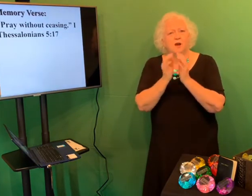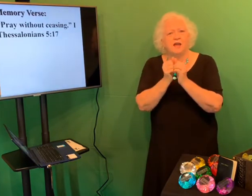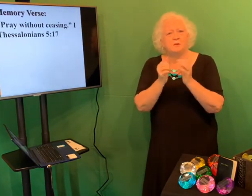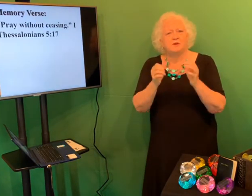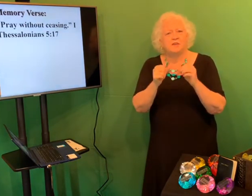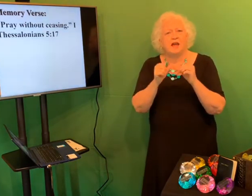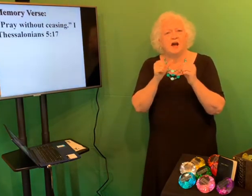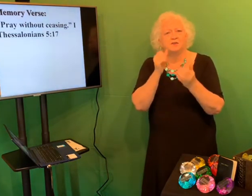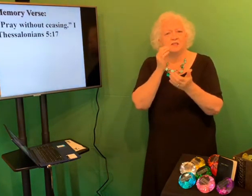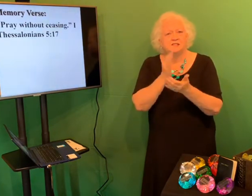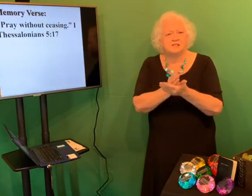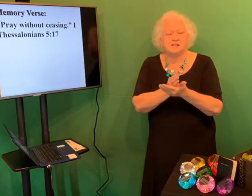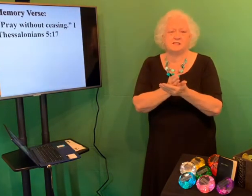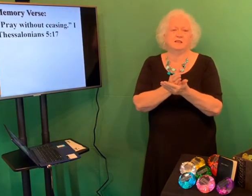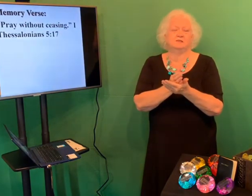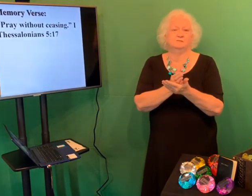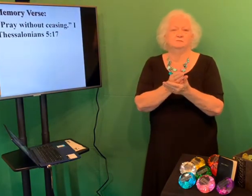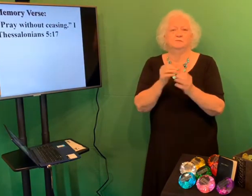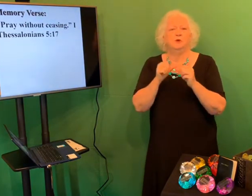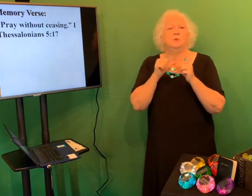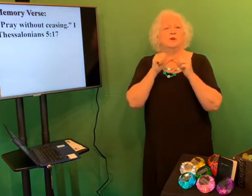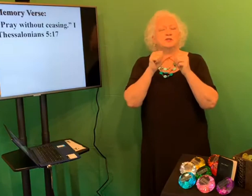Pray without ceasing. We are to